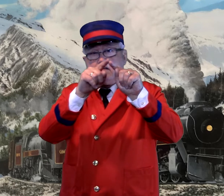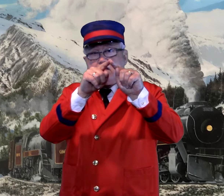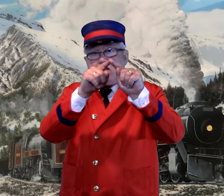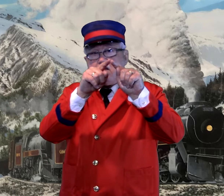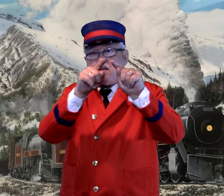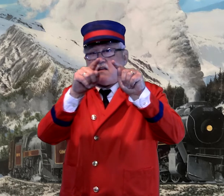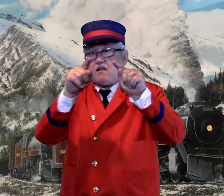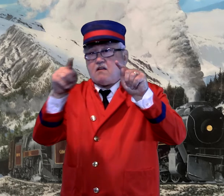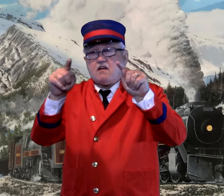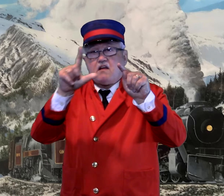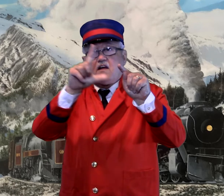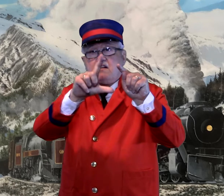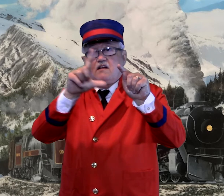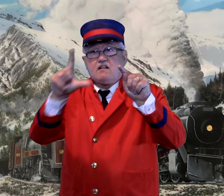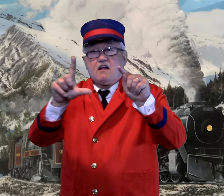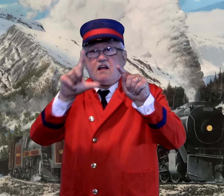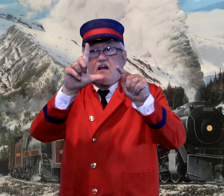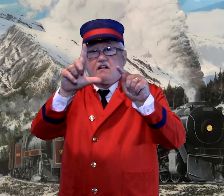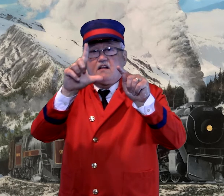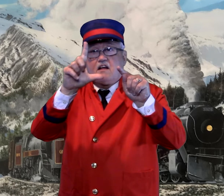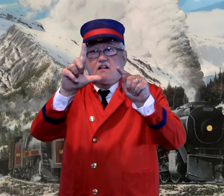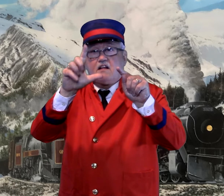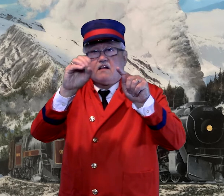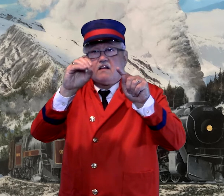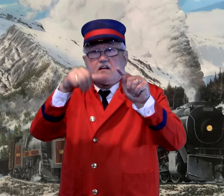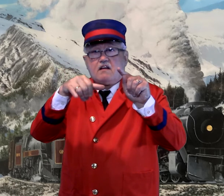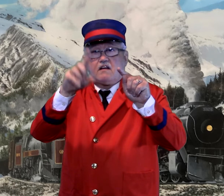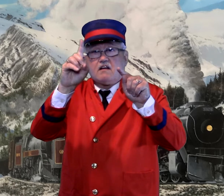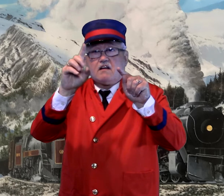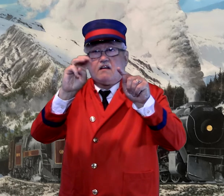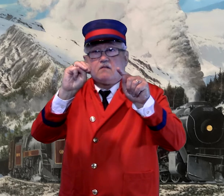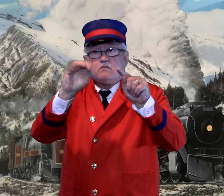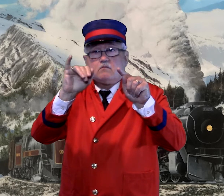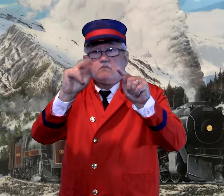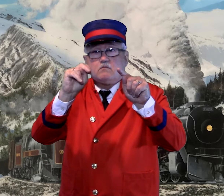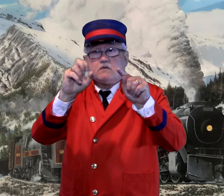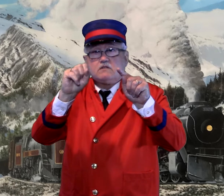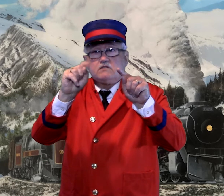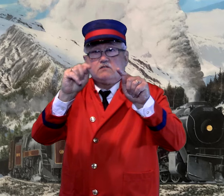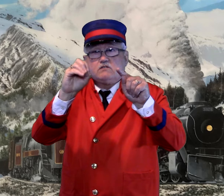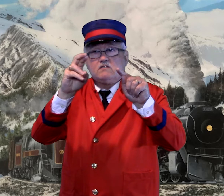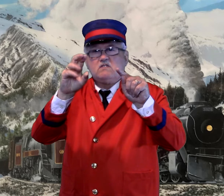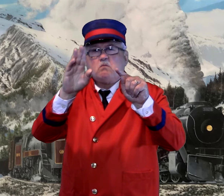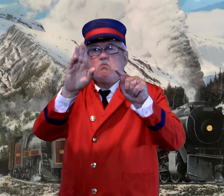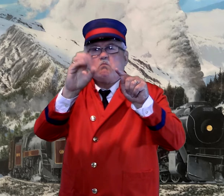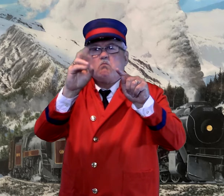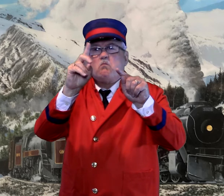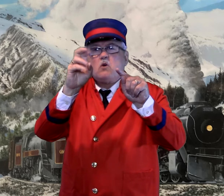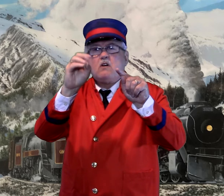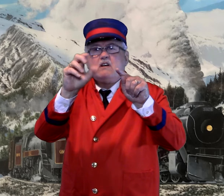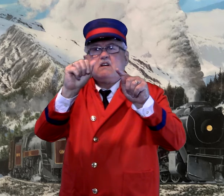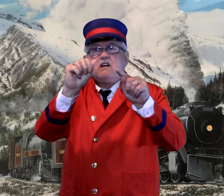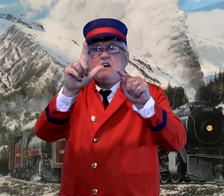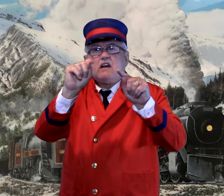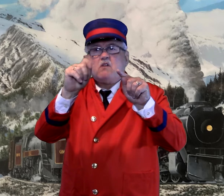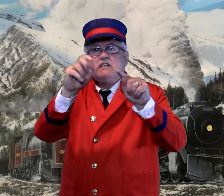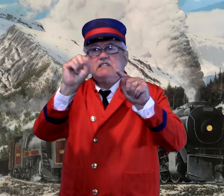dismay. Another train would leave Edmonton for points eastbound, and it would go to Lloydminster, which is a